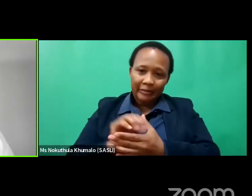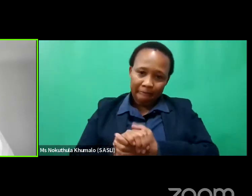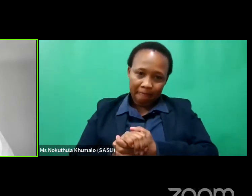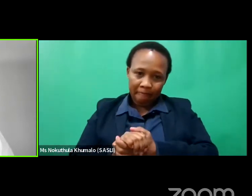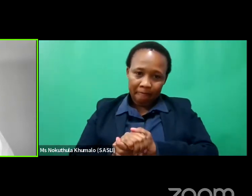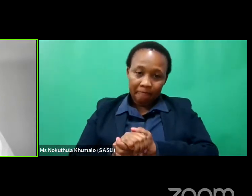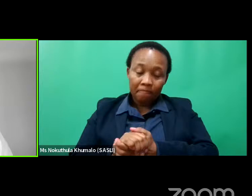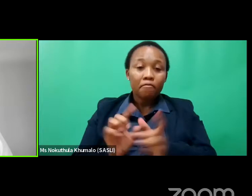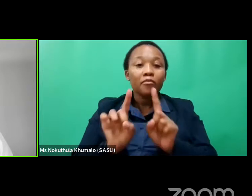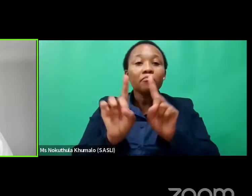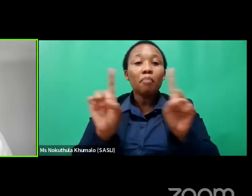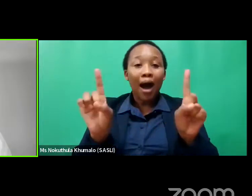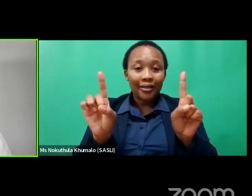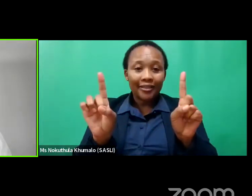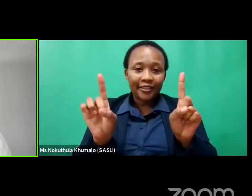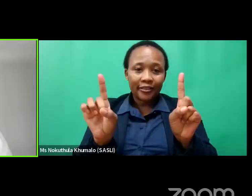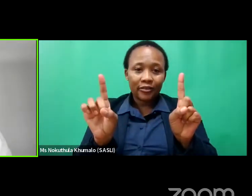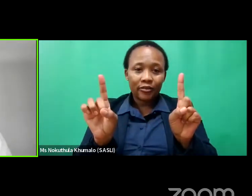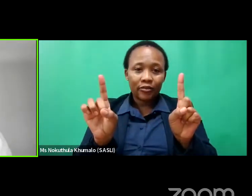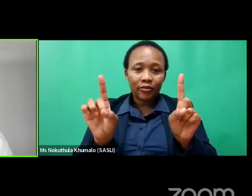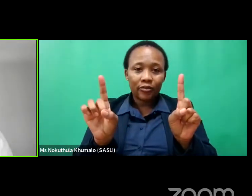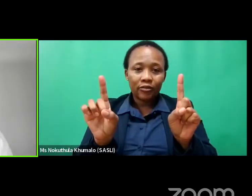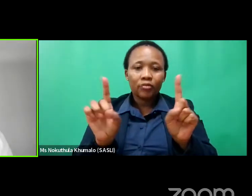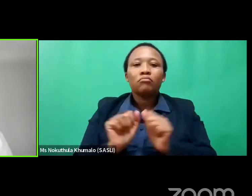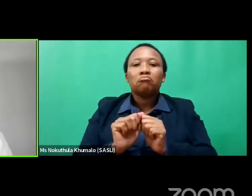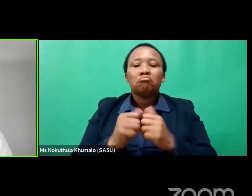However, because we don't know enough,